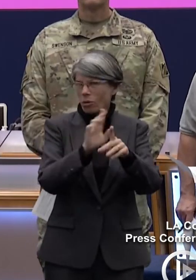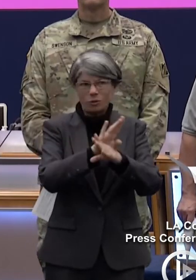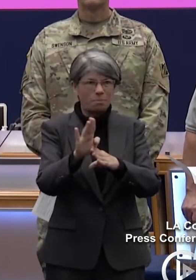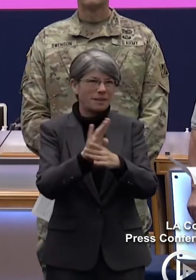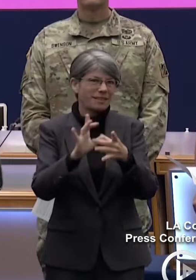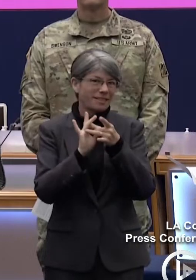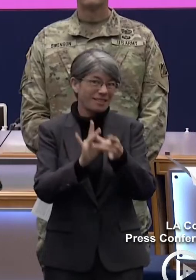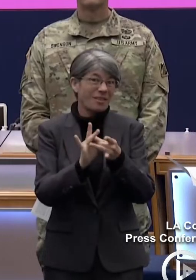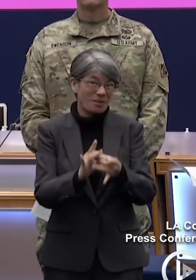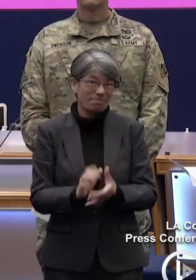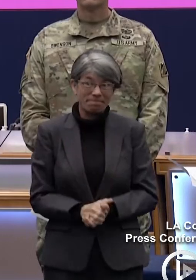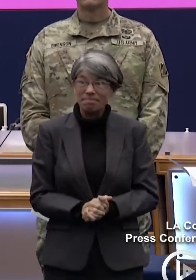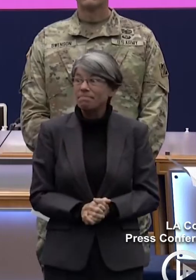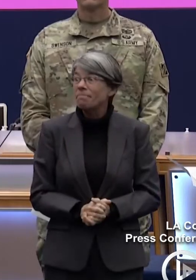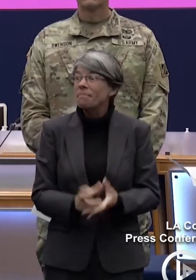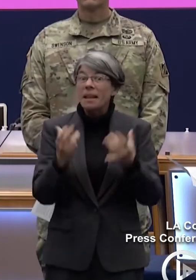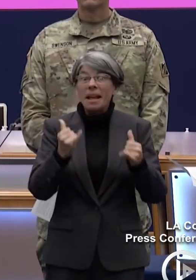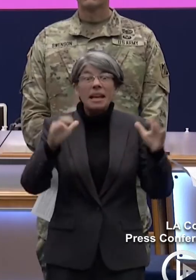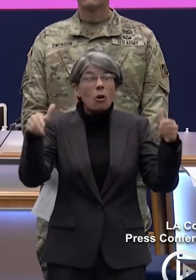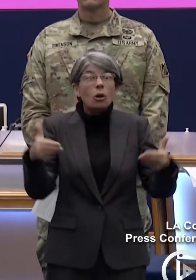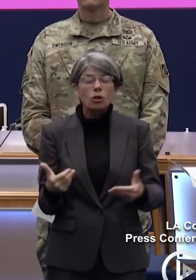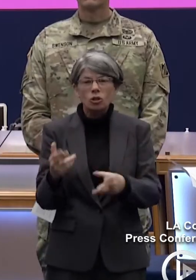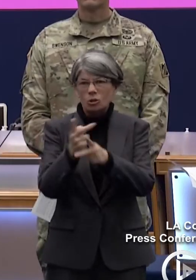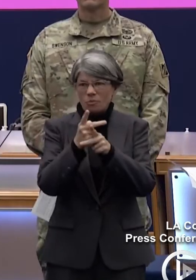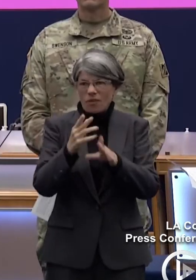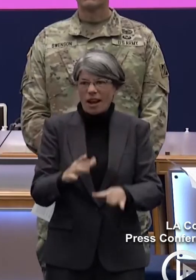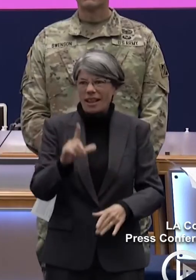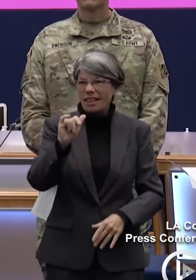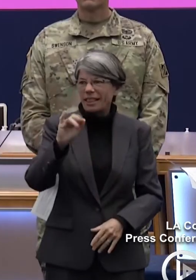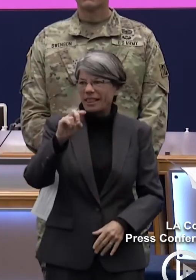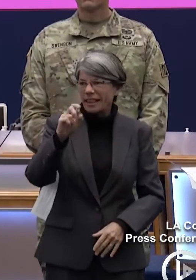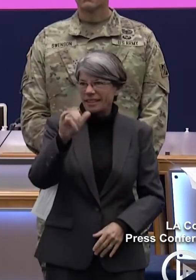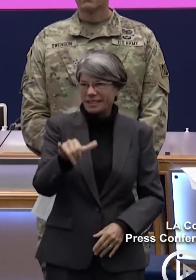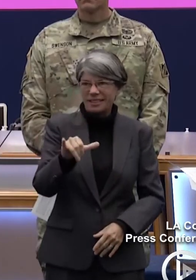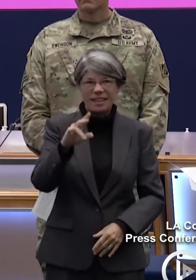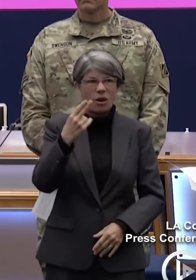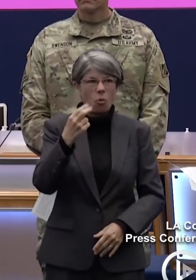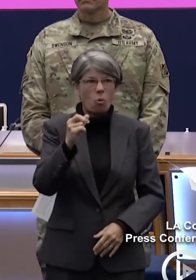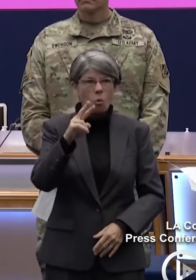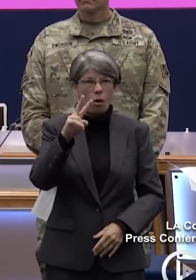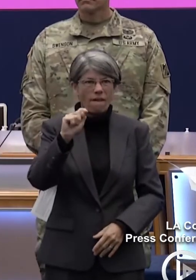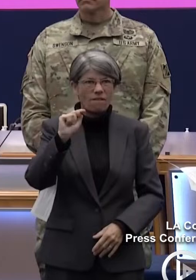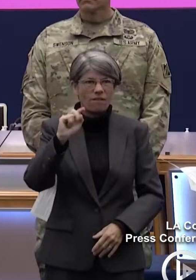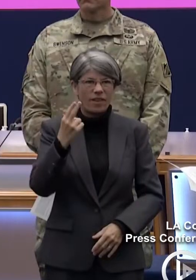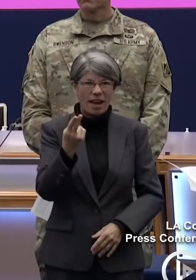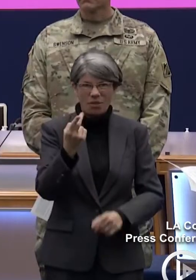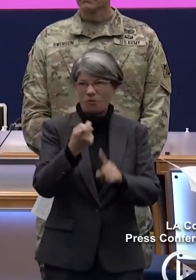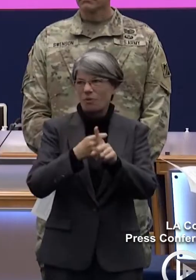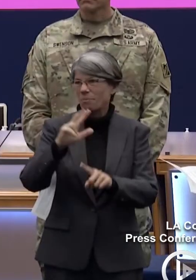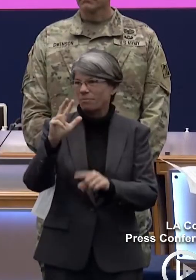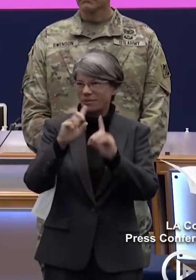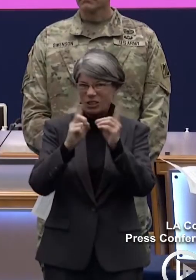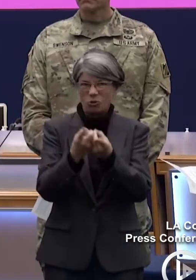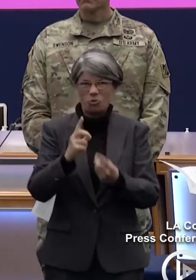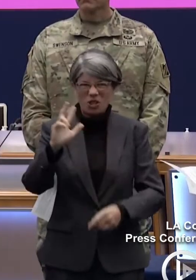businesses together. With that, I would like to introduce Supervisor Lindsay Horvath from the 3rd District.